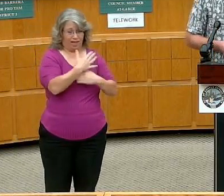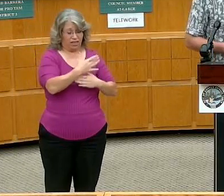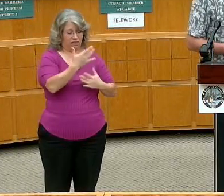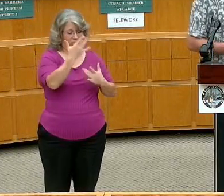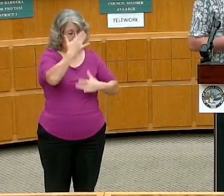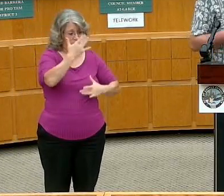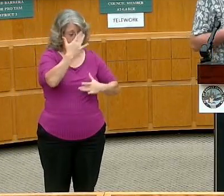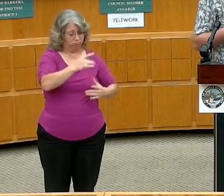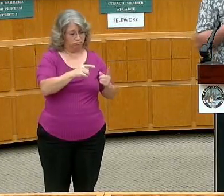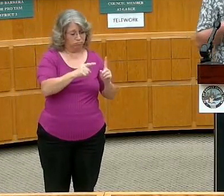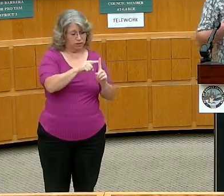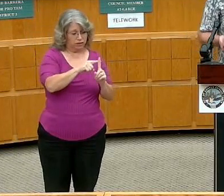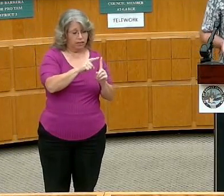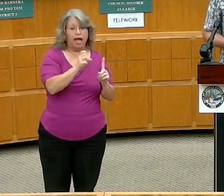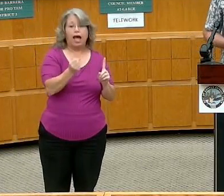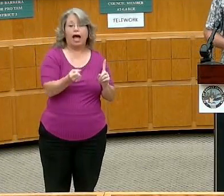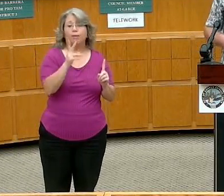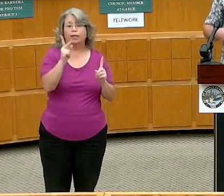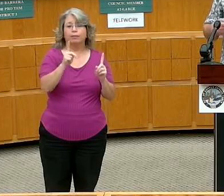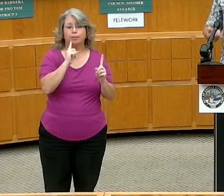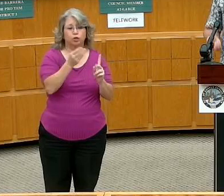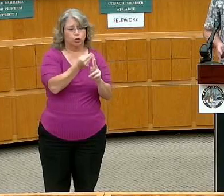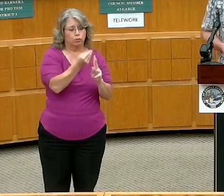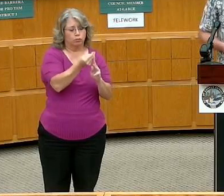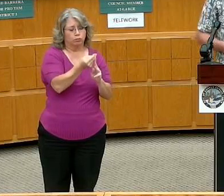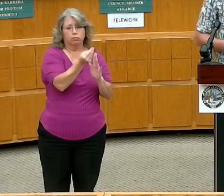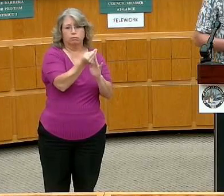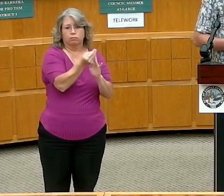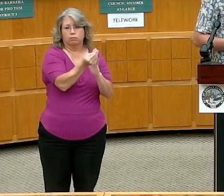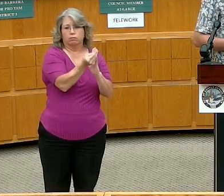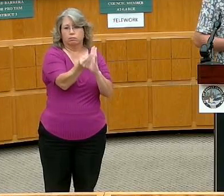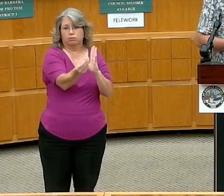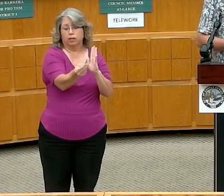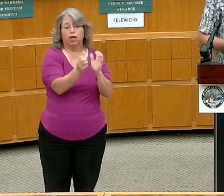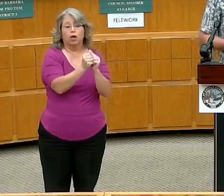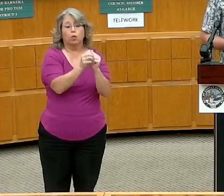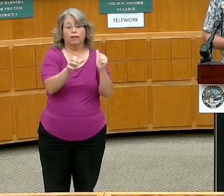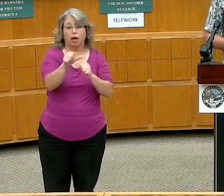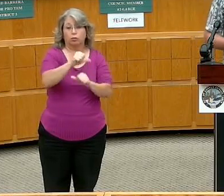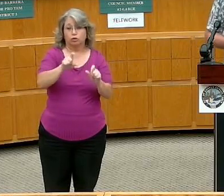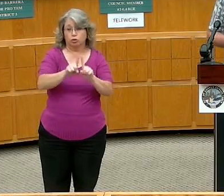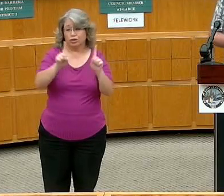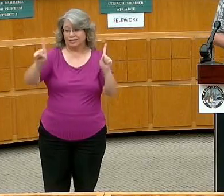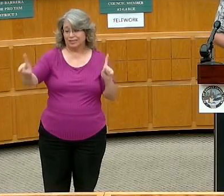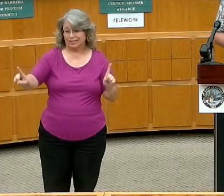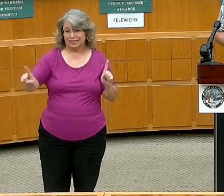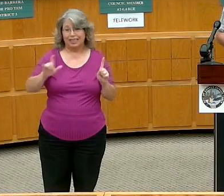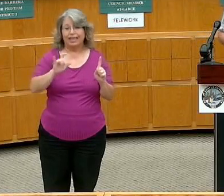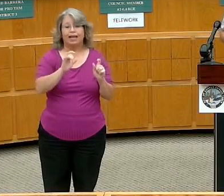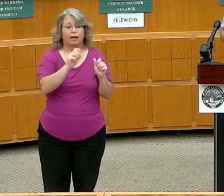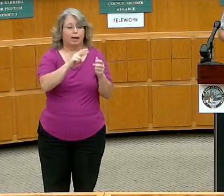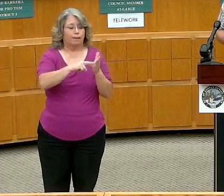it on to? If no social distancing, no stay at home, that number is 4. And that's a terrifying number to